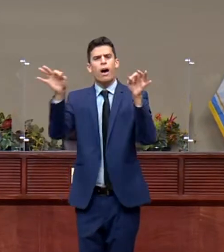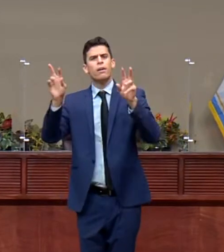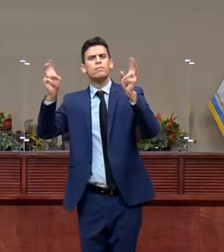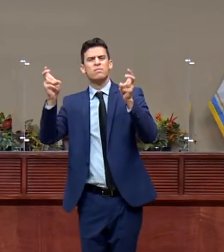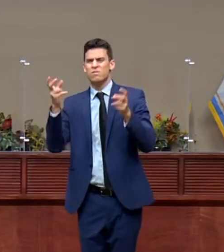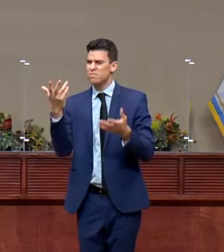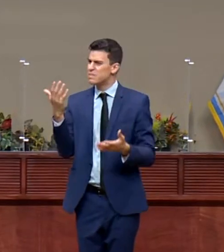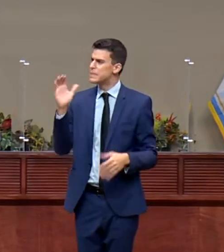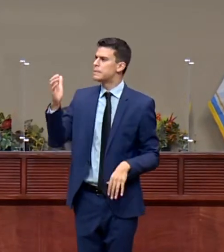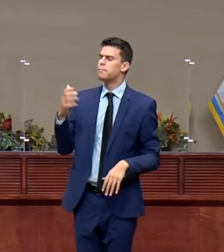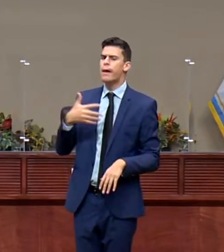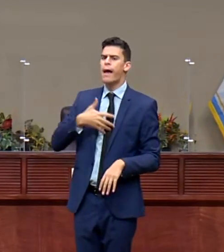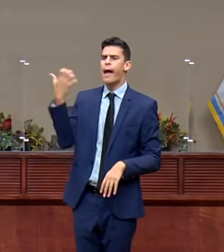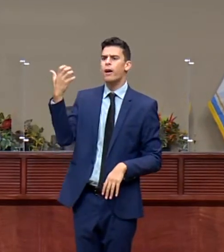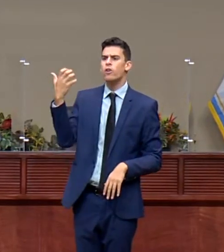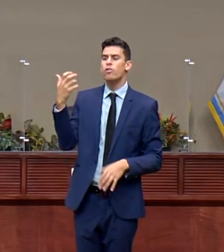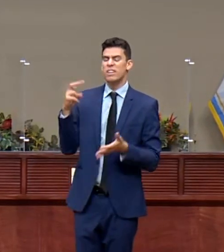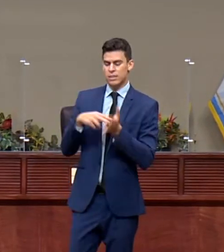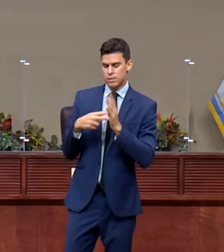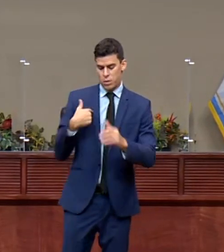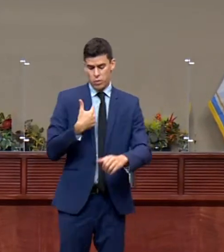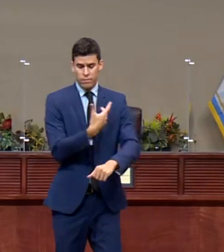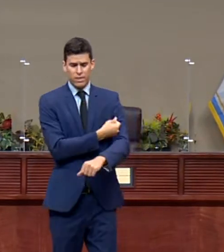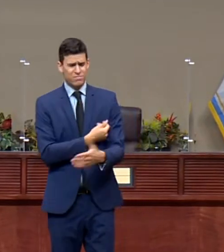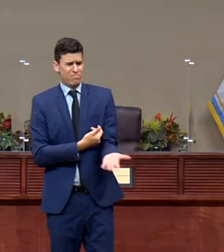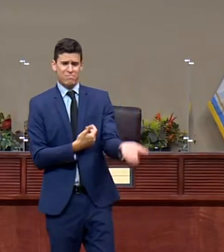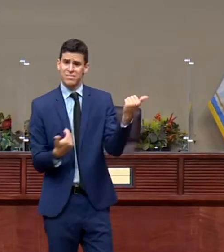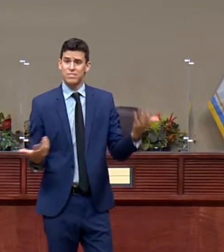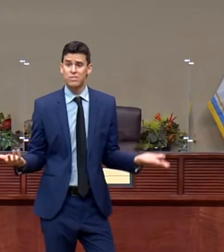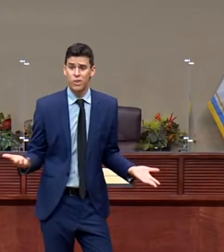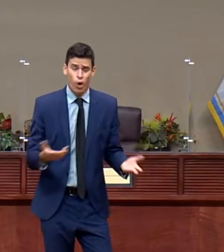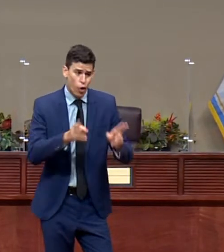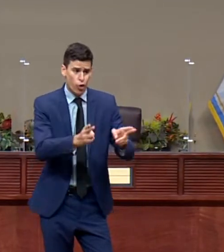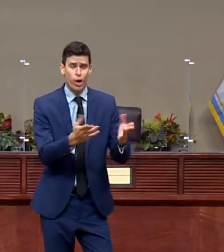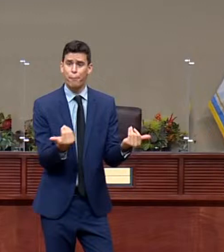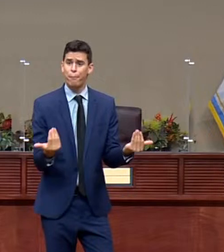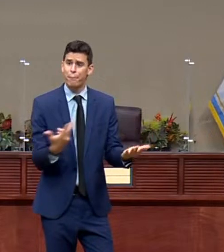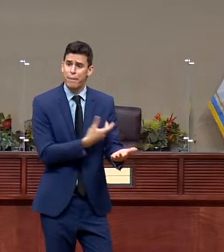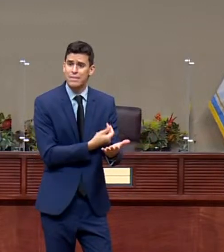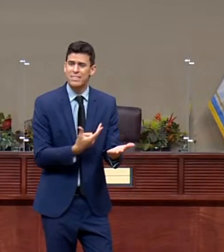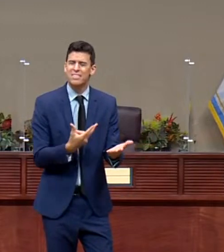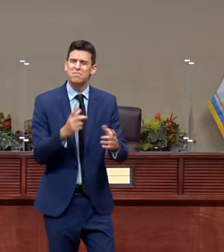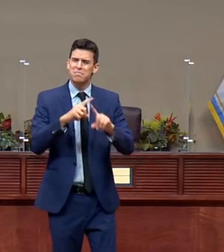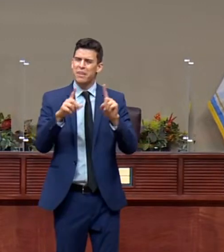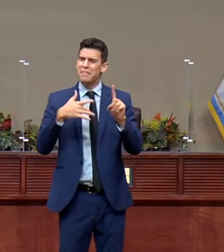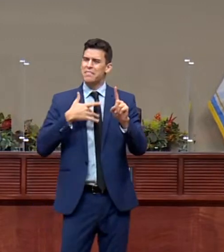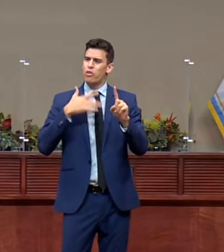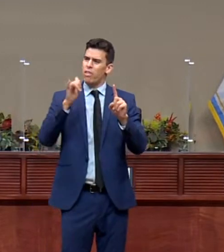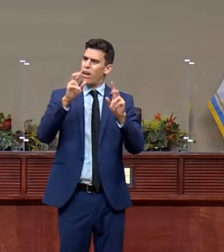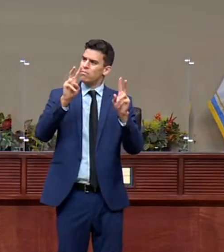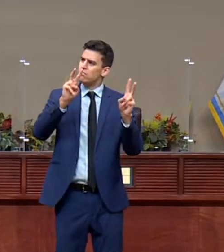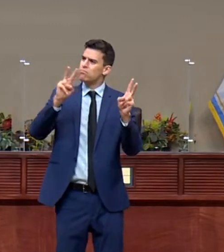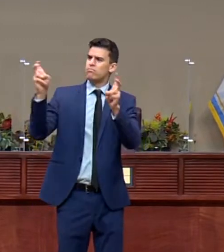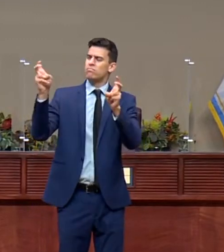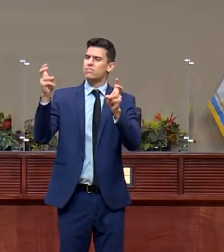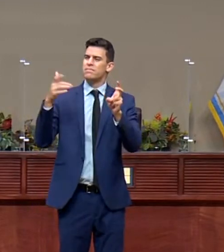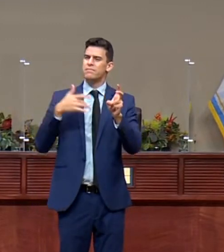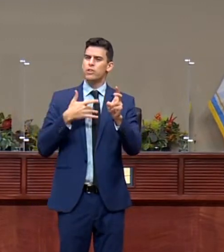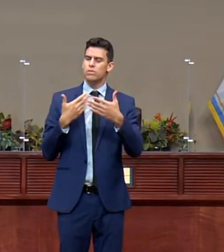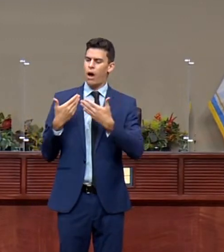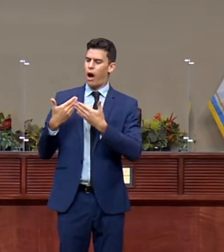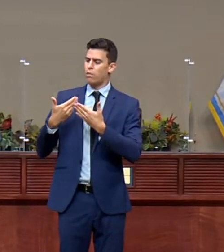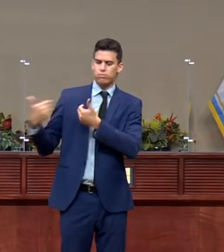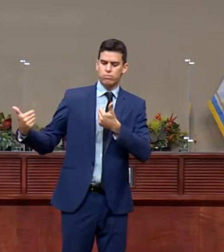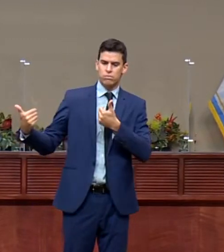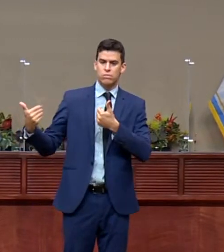who are vaccinated saying to the rest of you, get with the program. But I think that's a divisive approach, and that's not going to